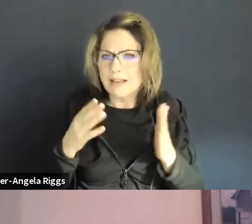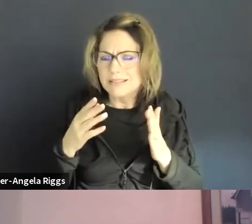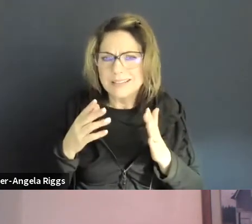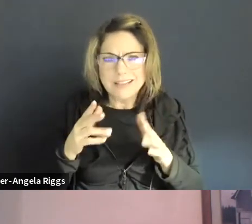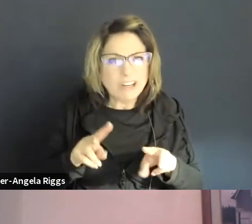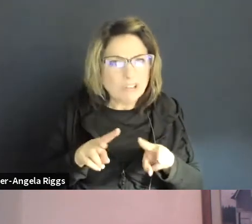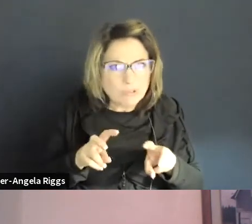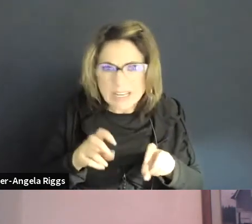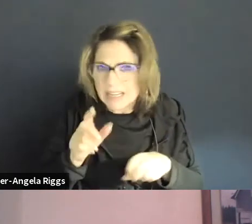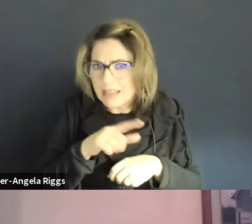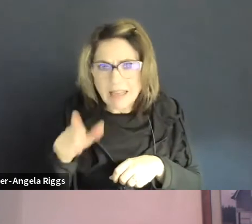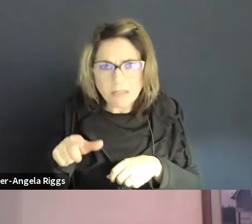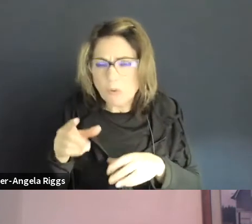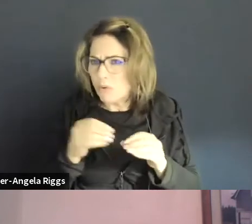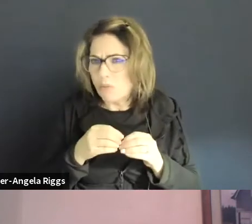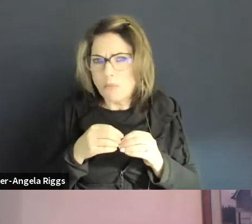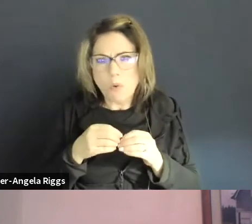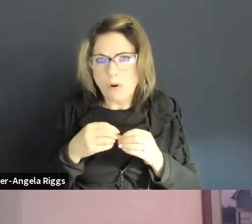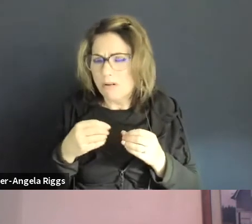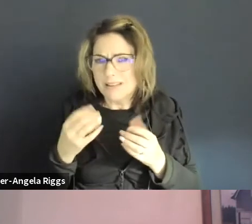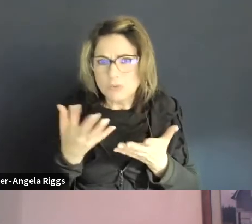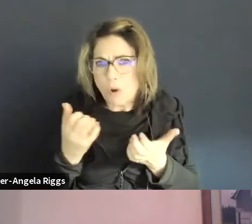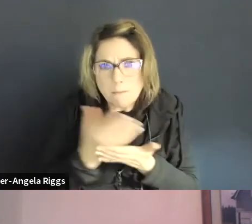is there more to it than that?